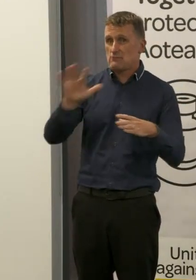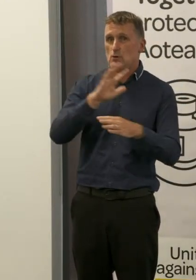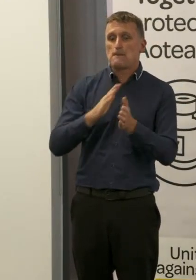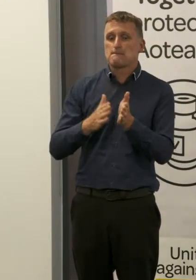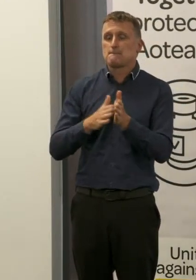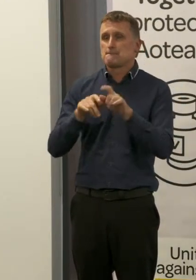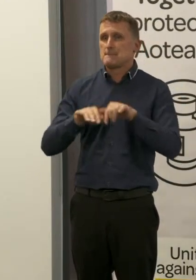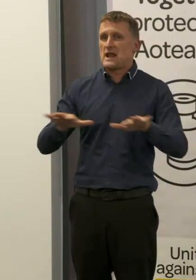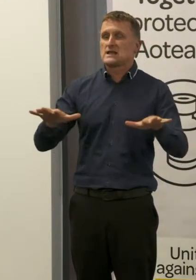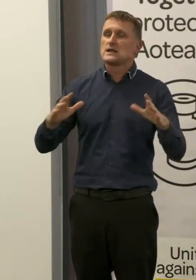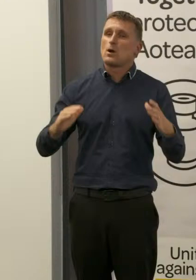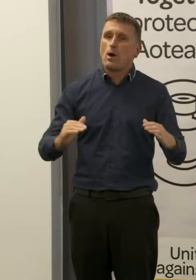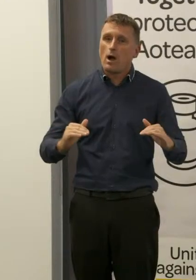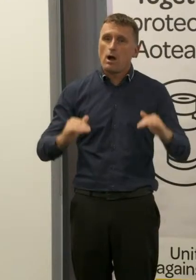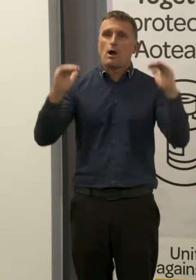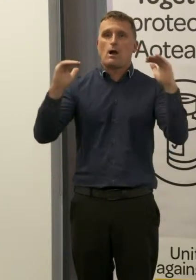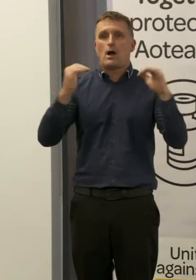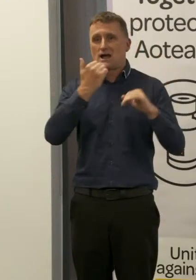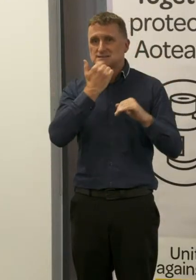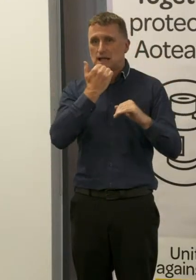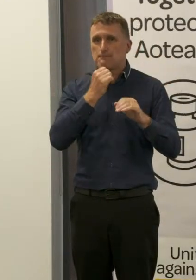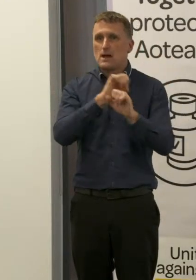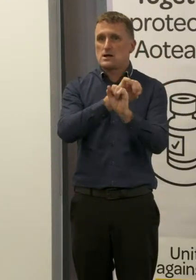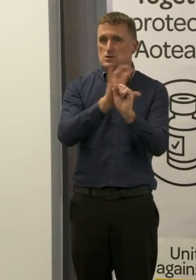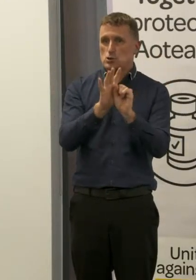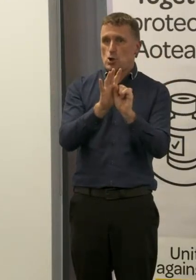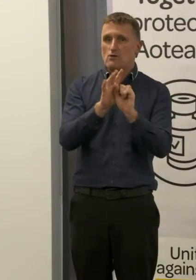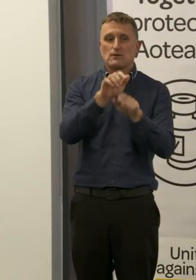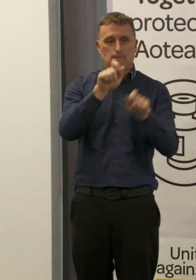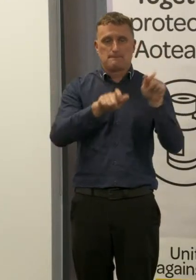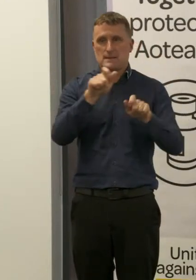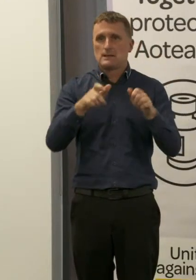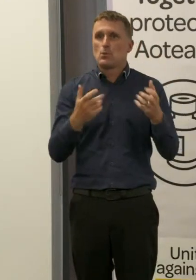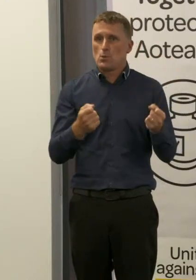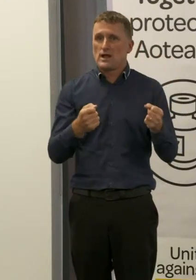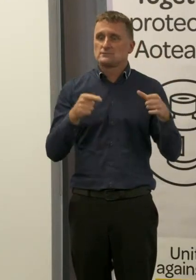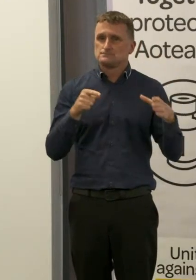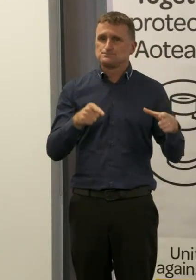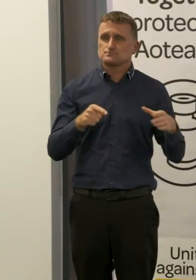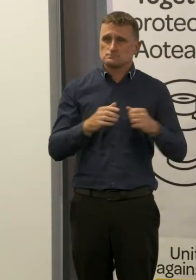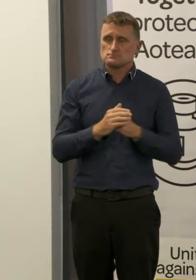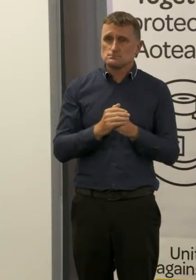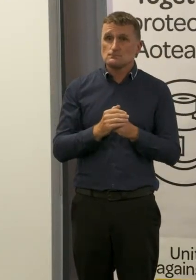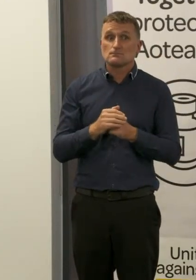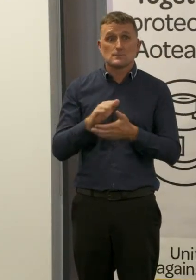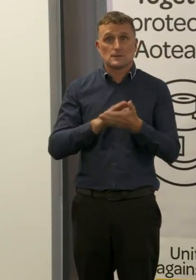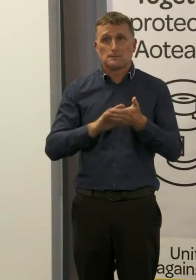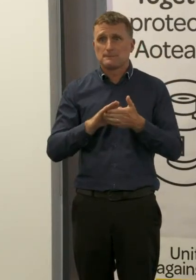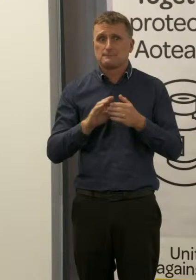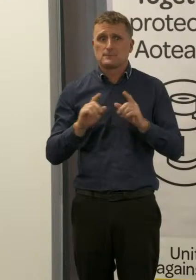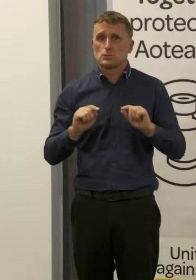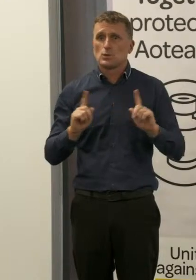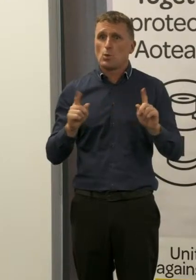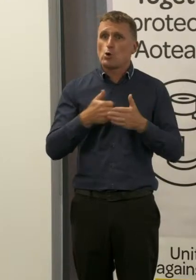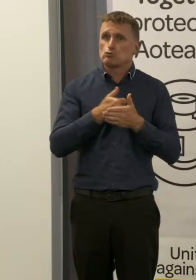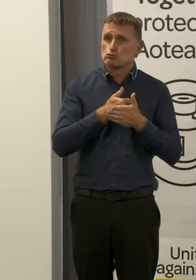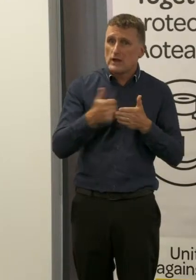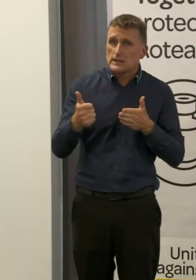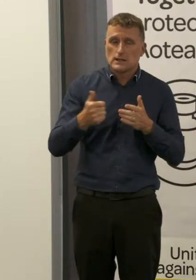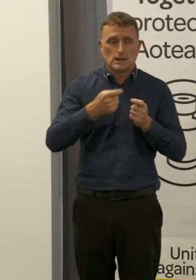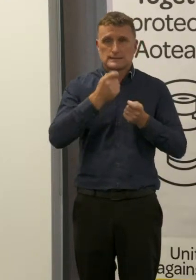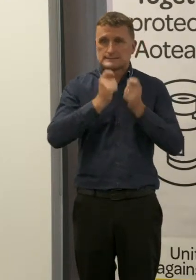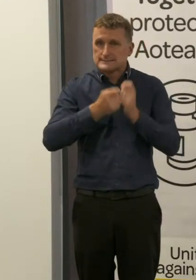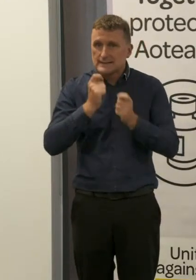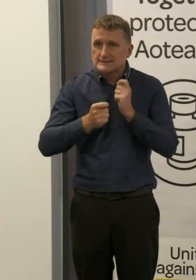highest number of infections are. And so that's just pointing out that's a situation where routinely screening people with rapid antigen test